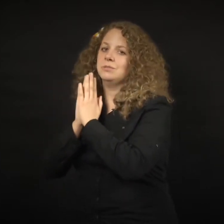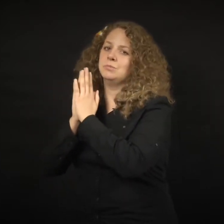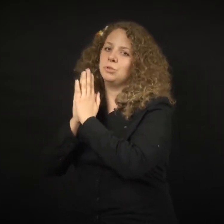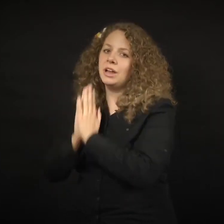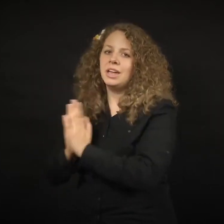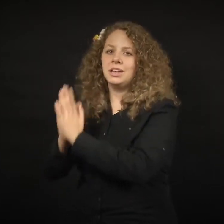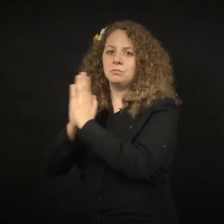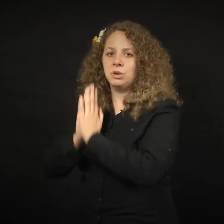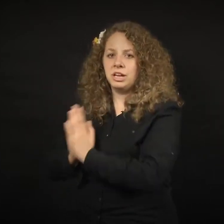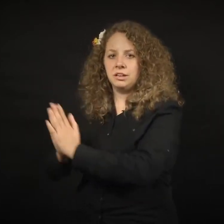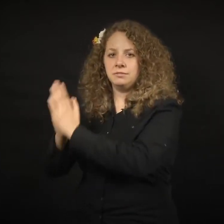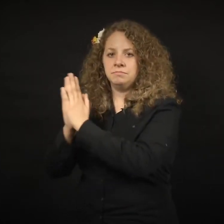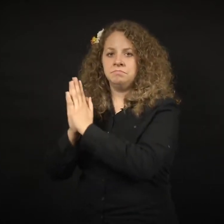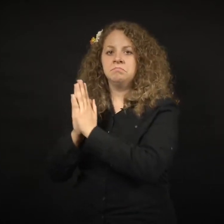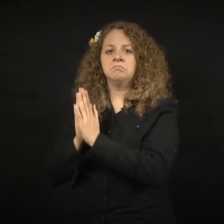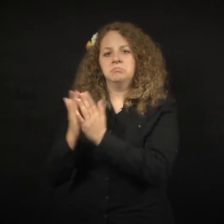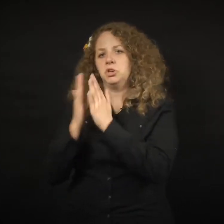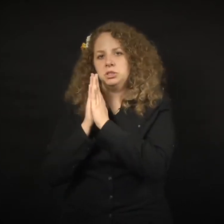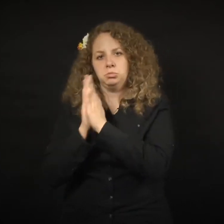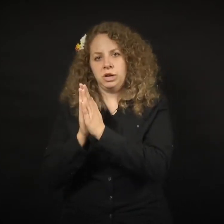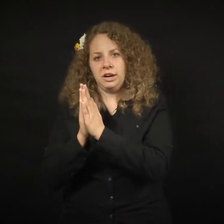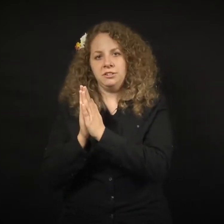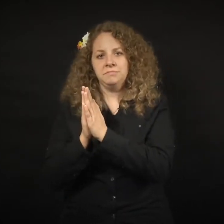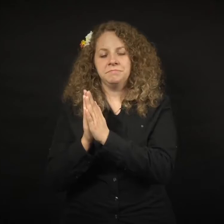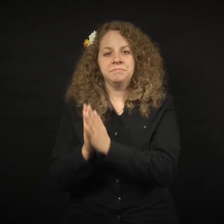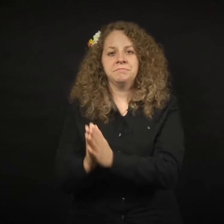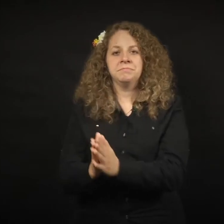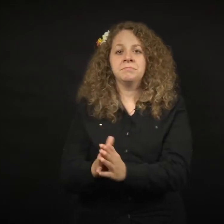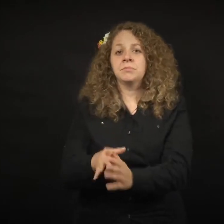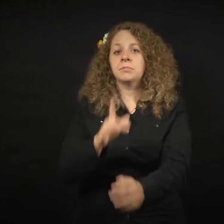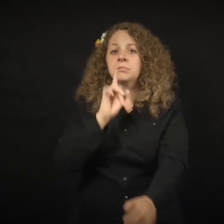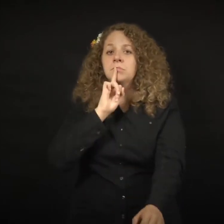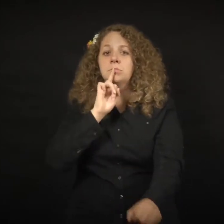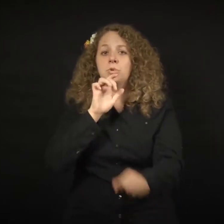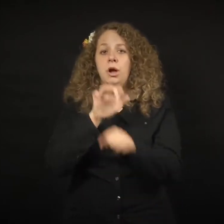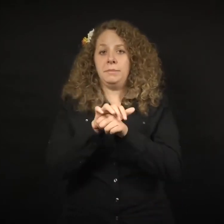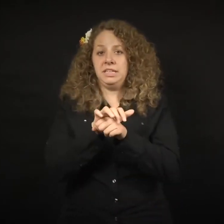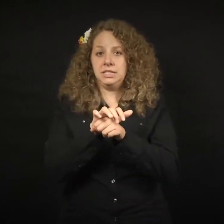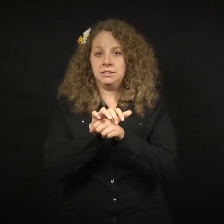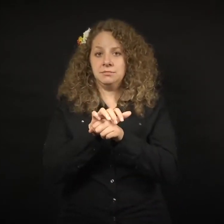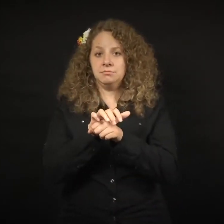it's praying and praying, or just prayer. Promise,